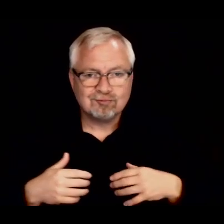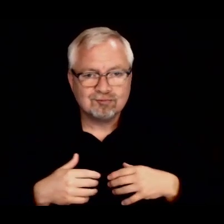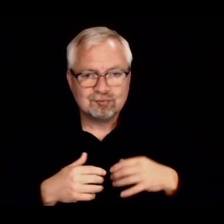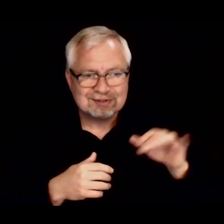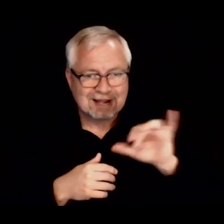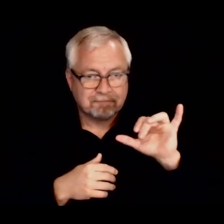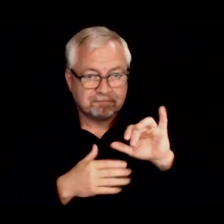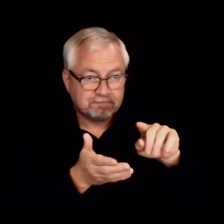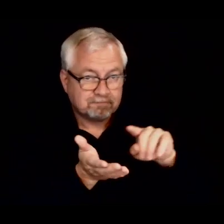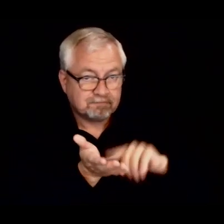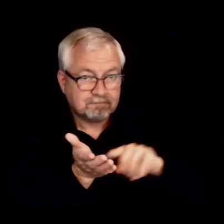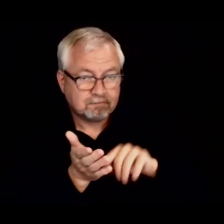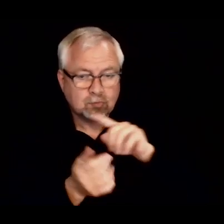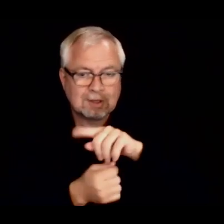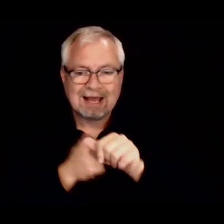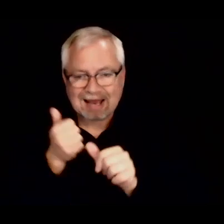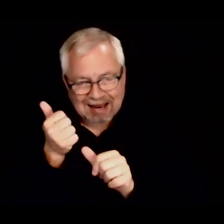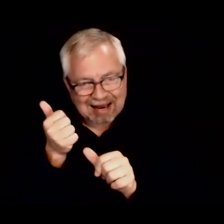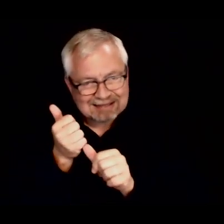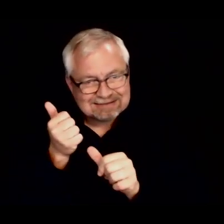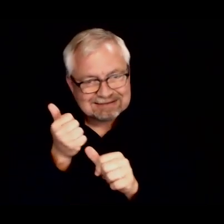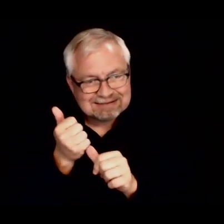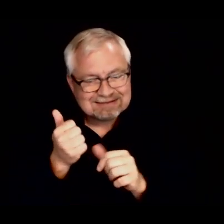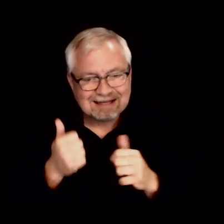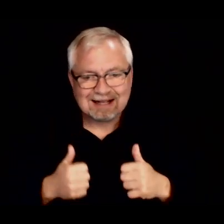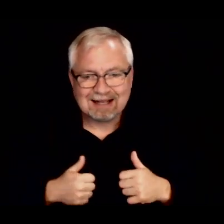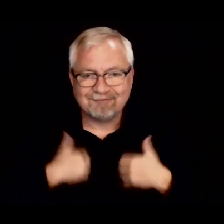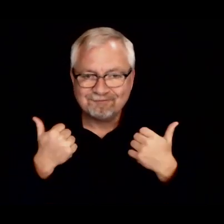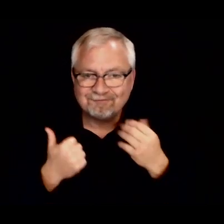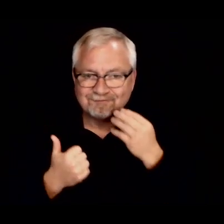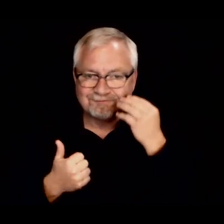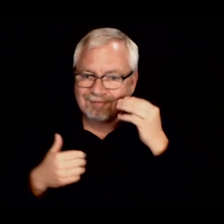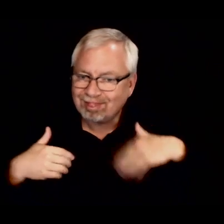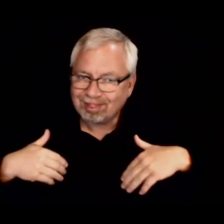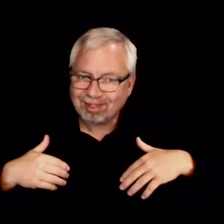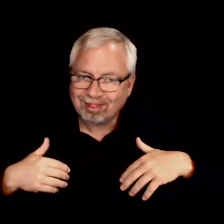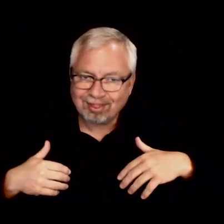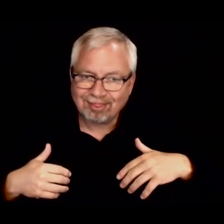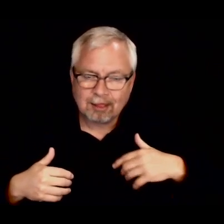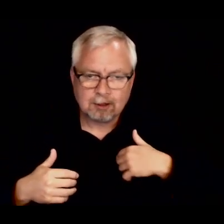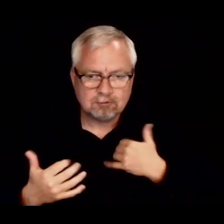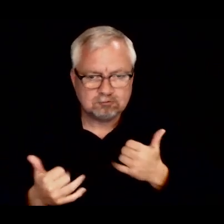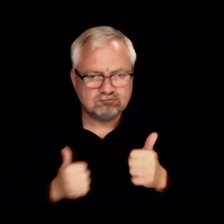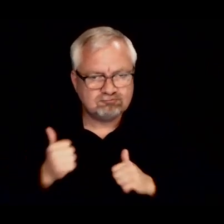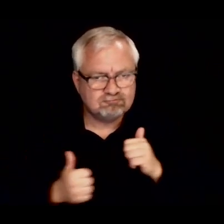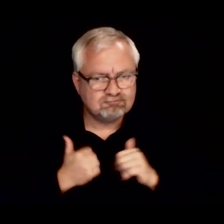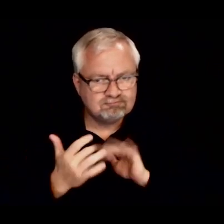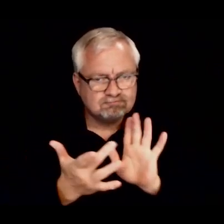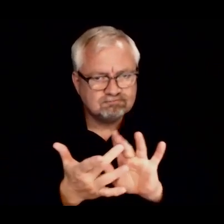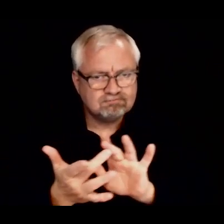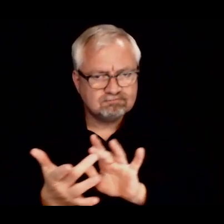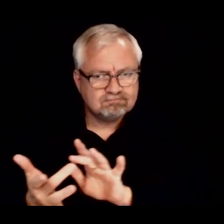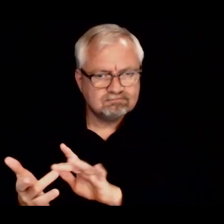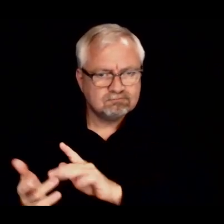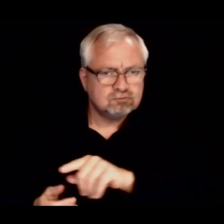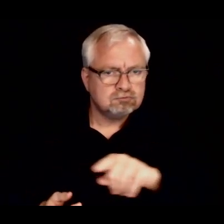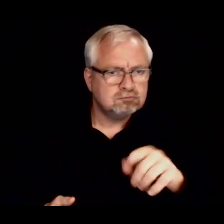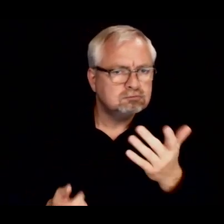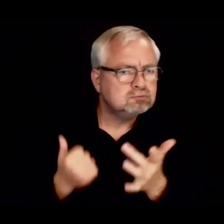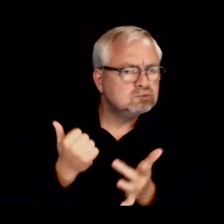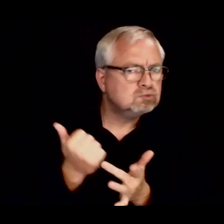assisted living is we have reached out proactively to those providers for technical assistance.